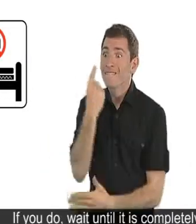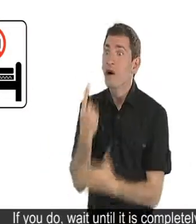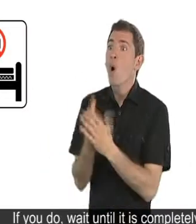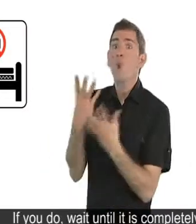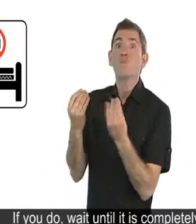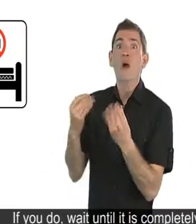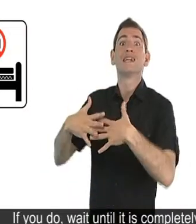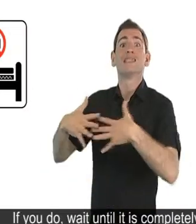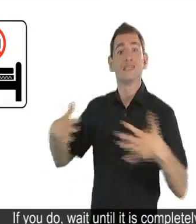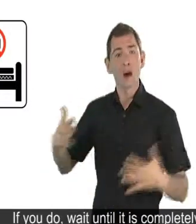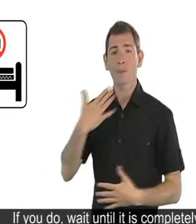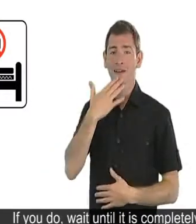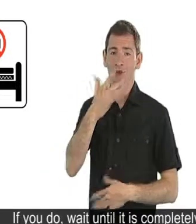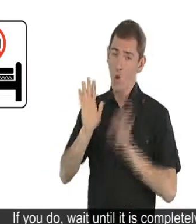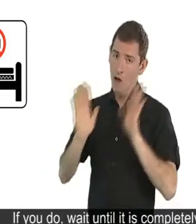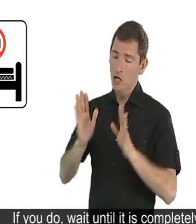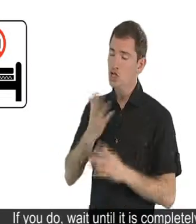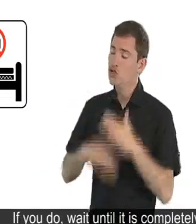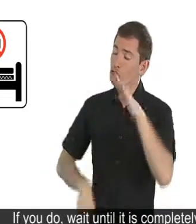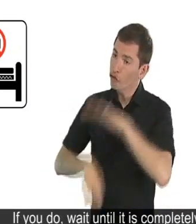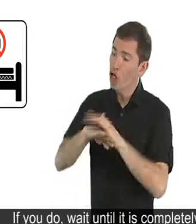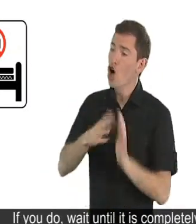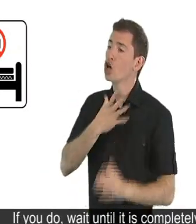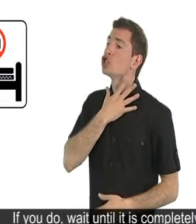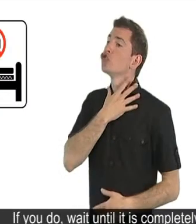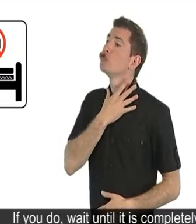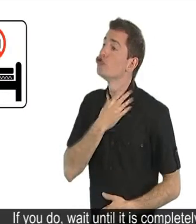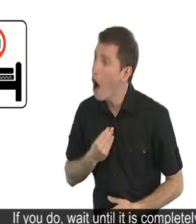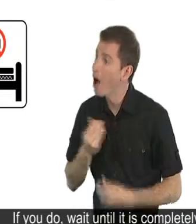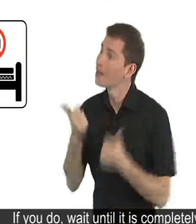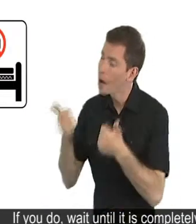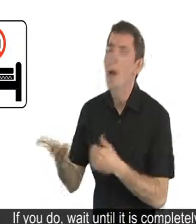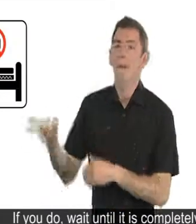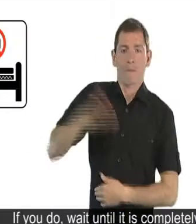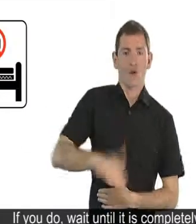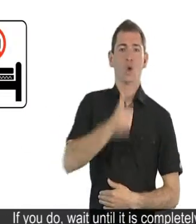If you do, wait until it is completely dry before using it again.